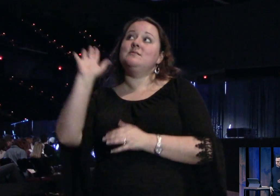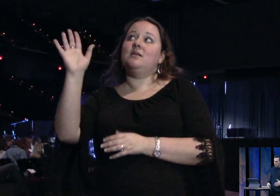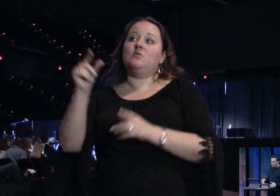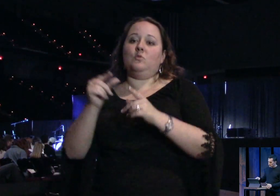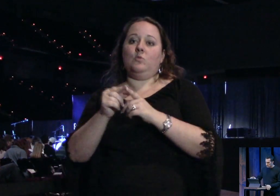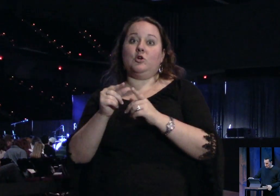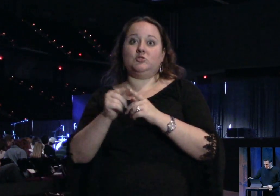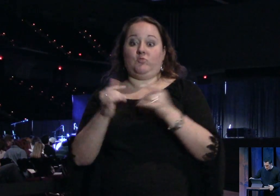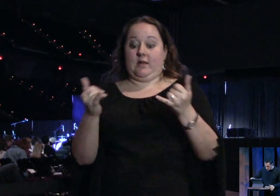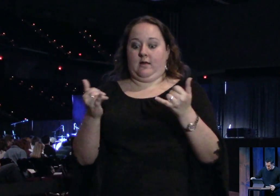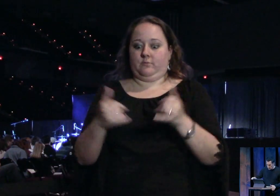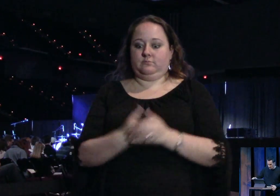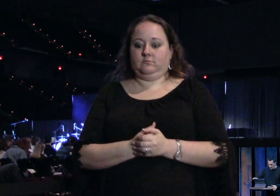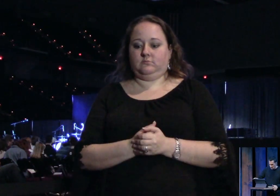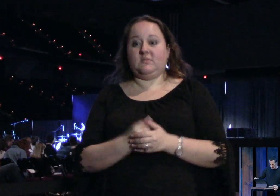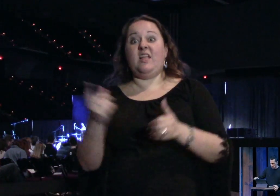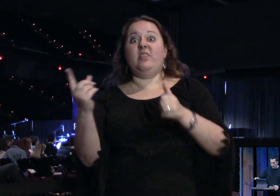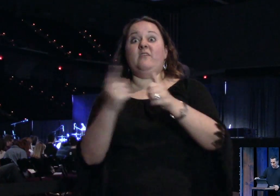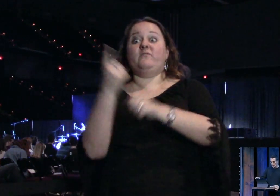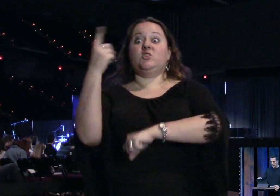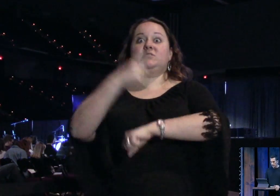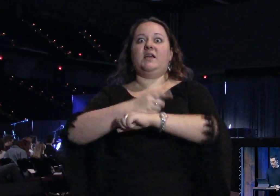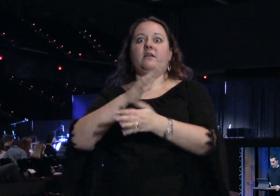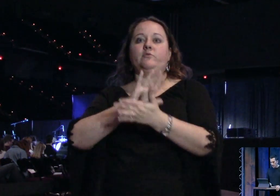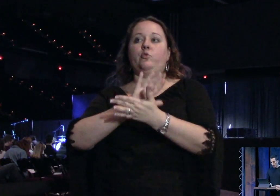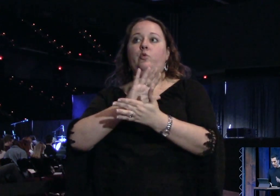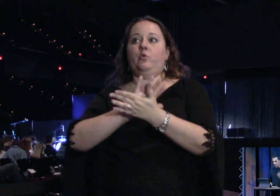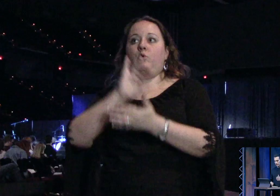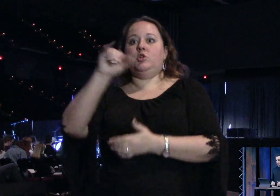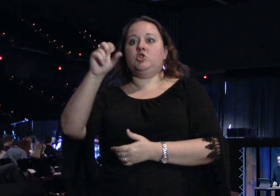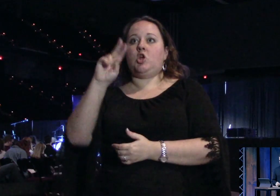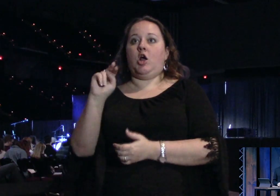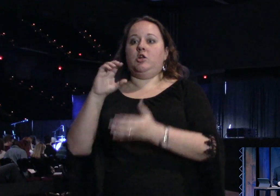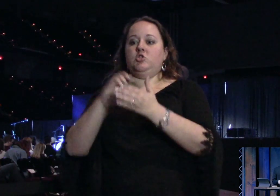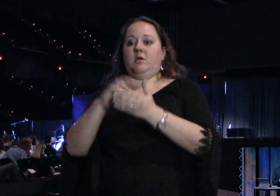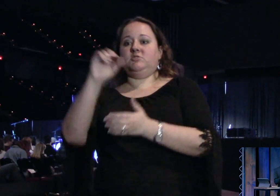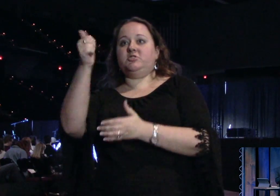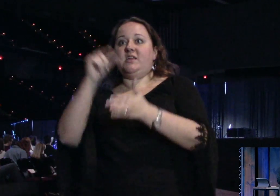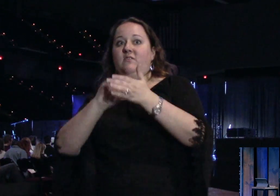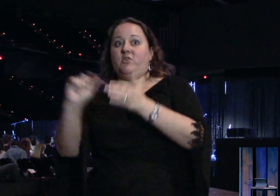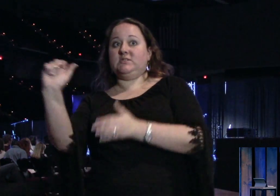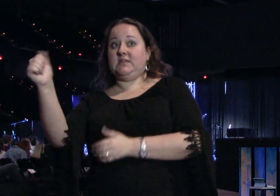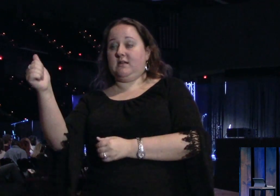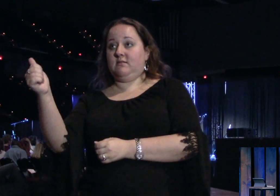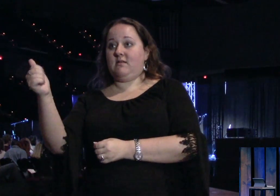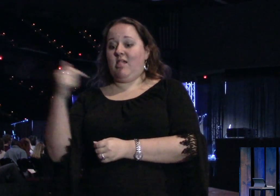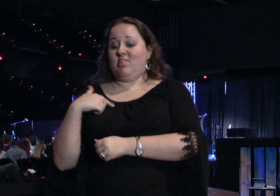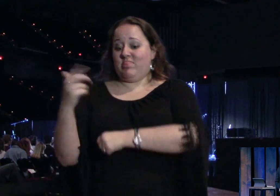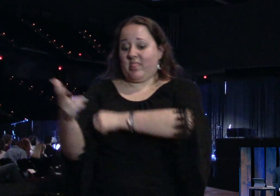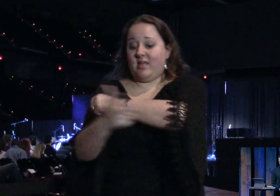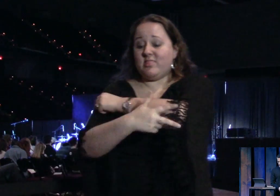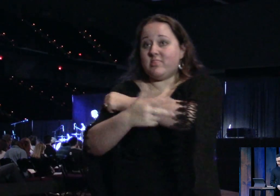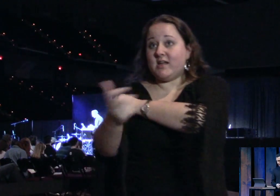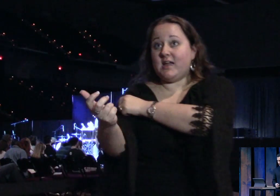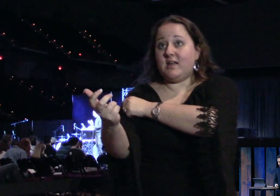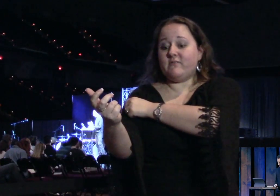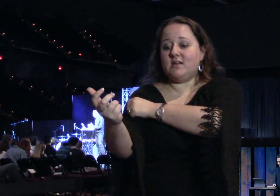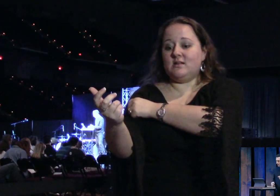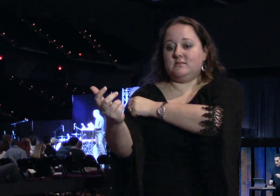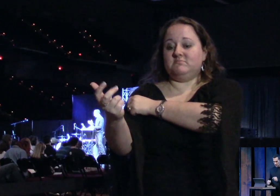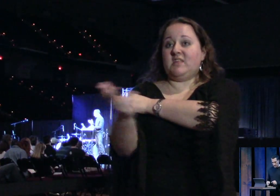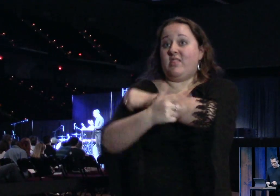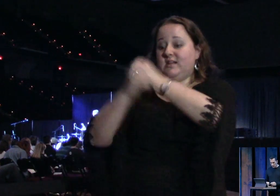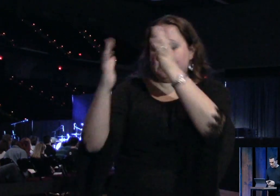Listen to Jesus' words to us right here on the first day of school. In John 10:10, Jesus says this: "The